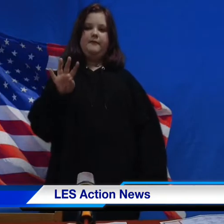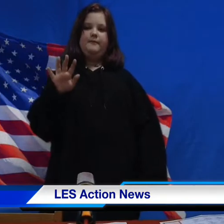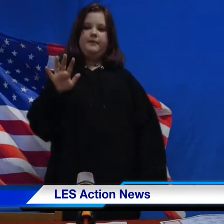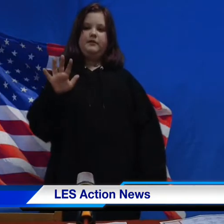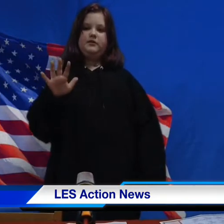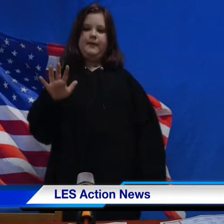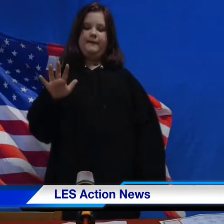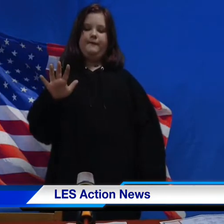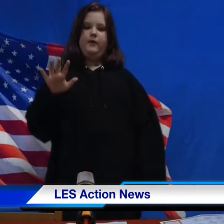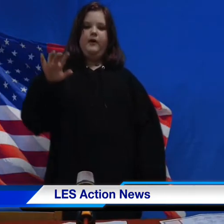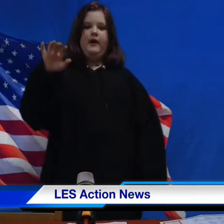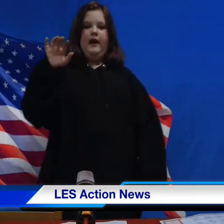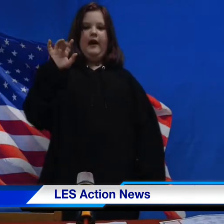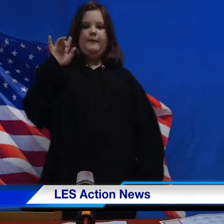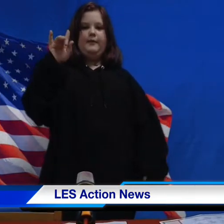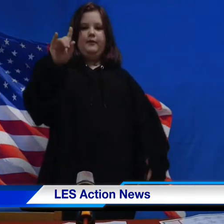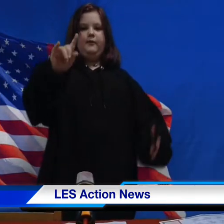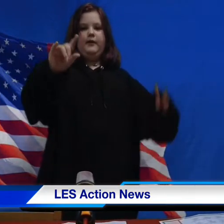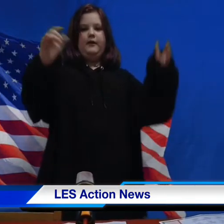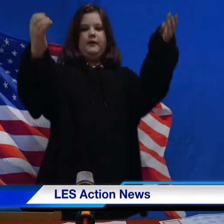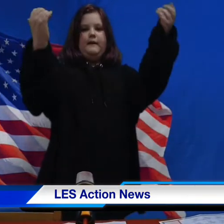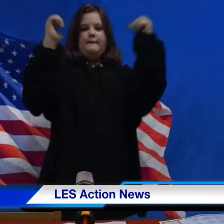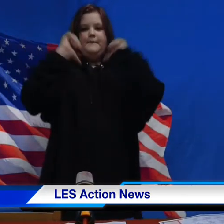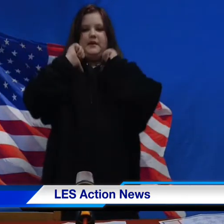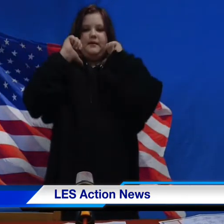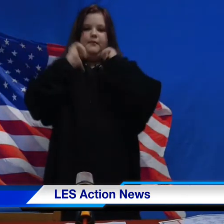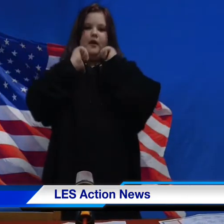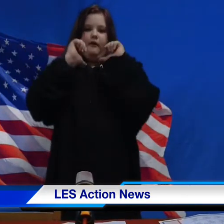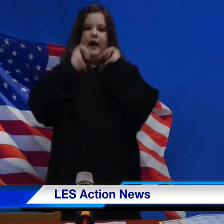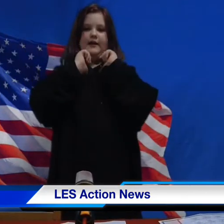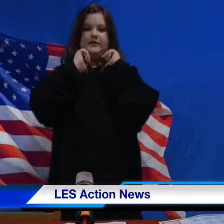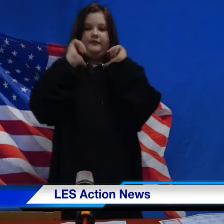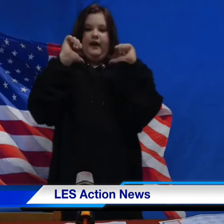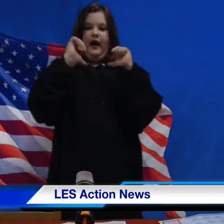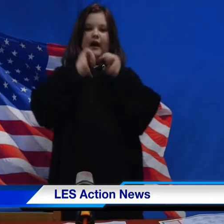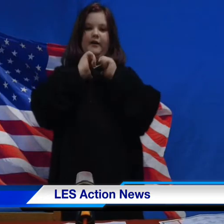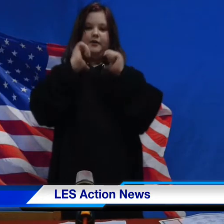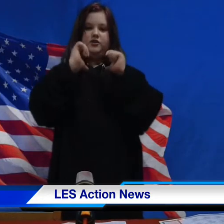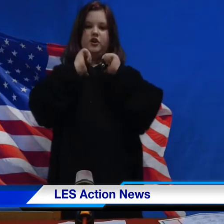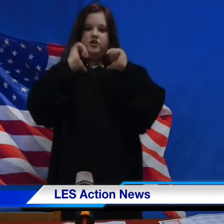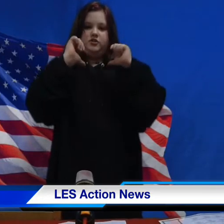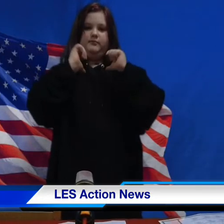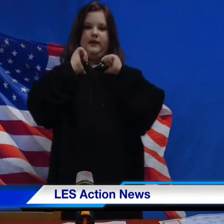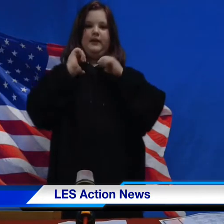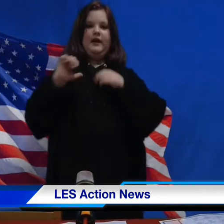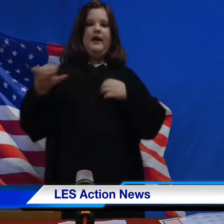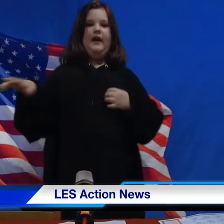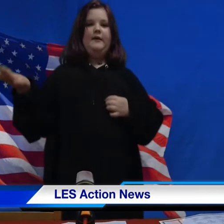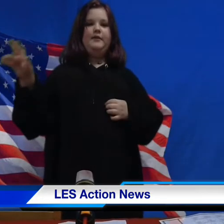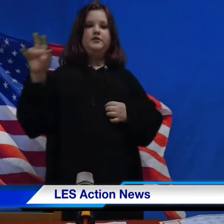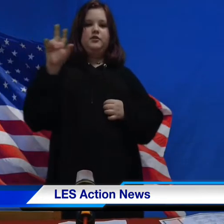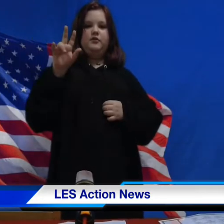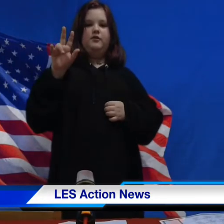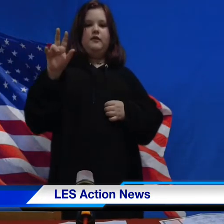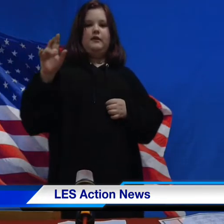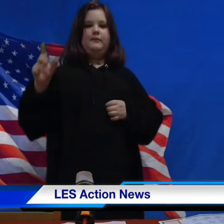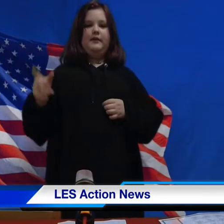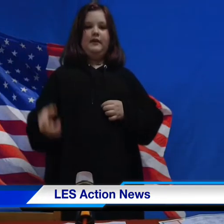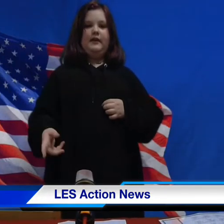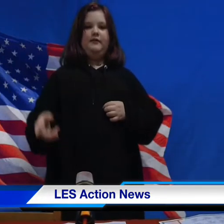be respectful. Habit 1, be proactive. I'm in charge of me. Habit 2, begin with